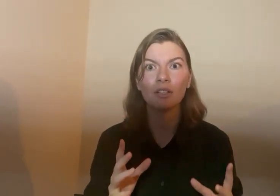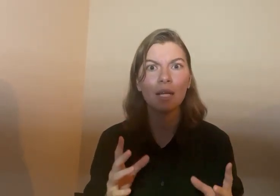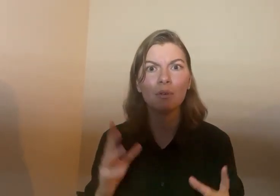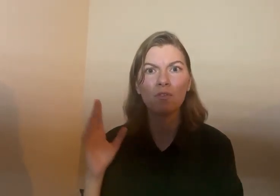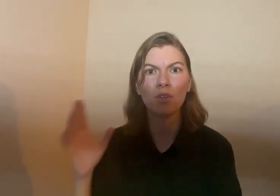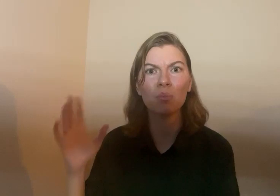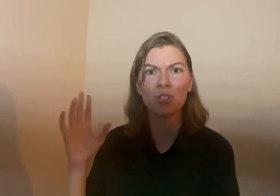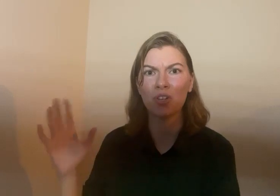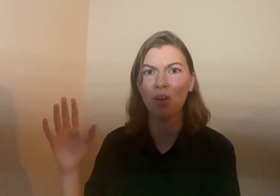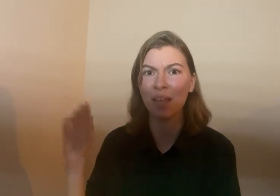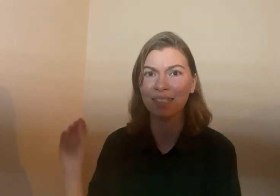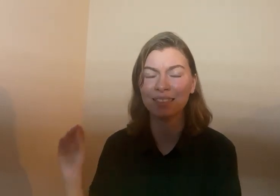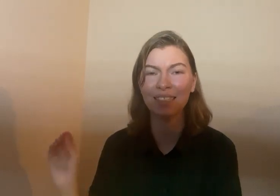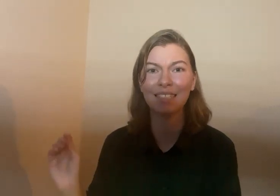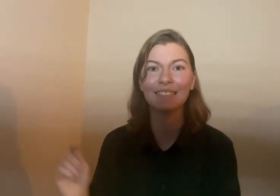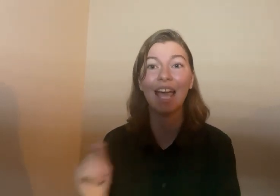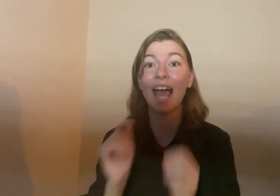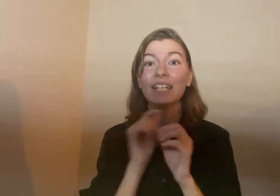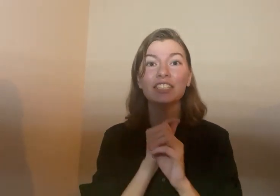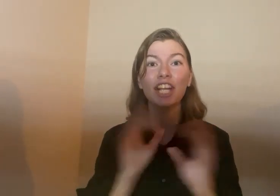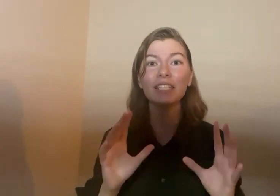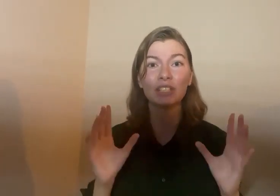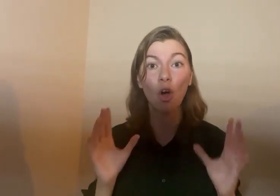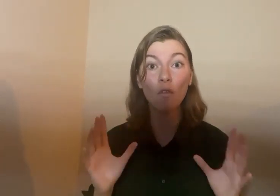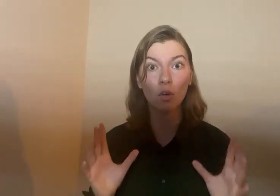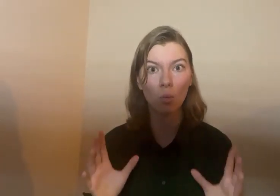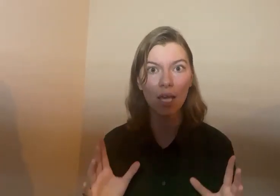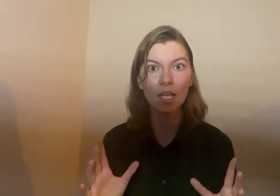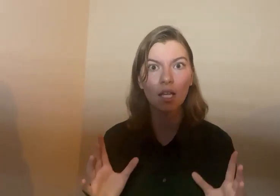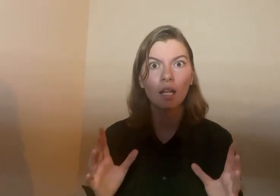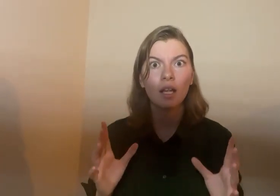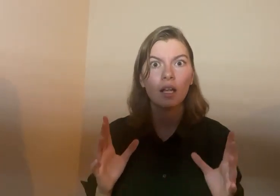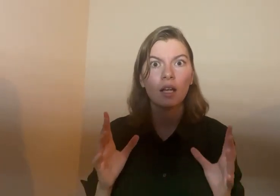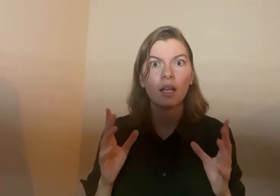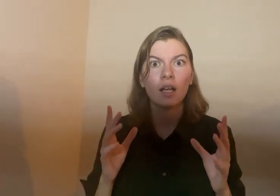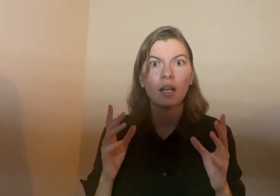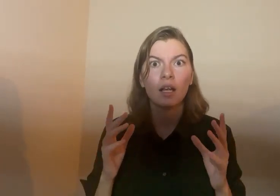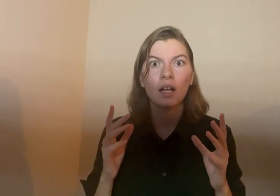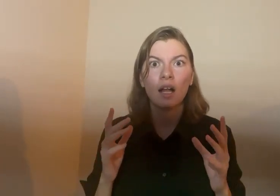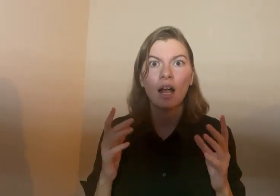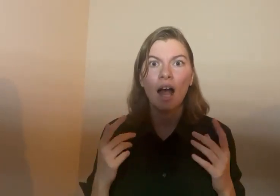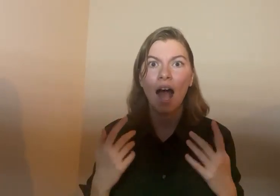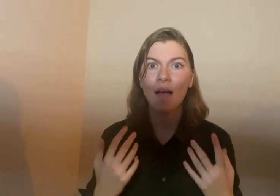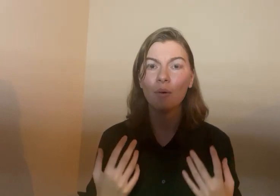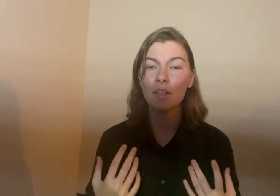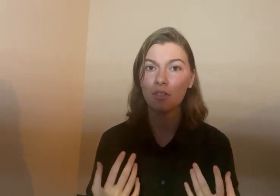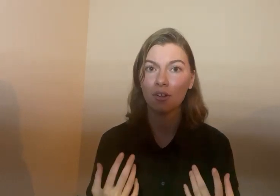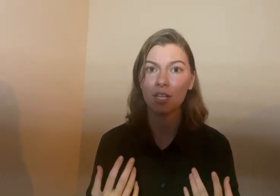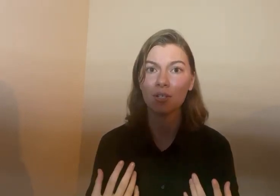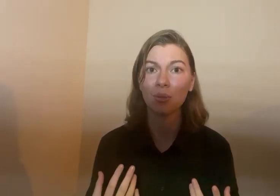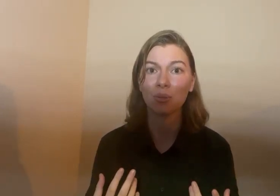label, film studio in existence. And in just over a week, I will be thirty years old.